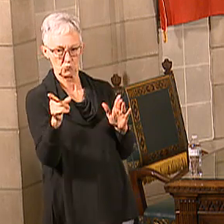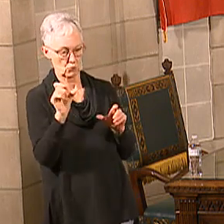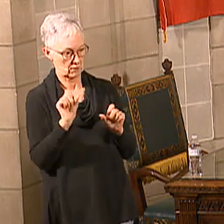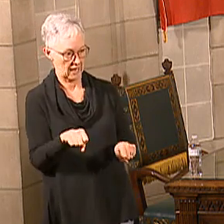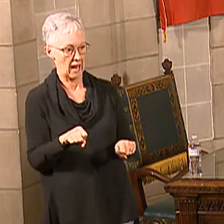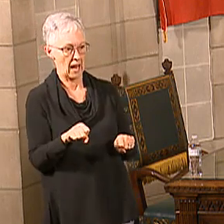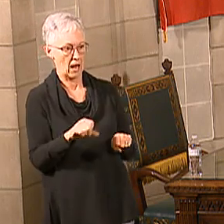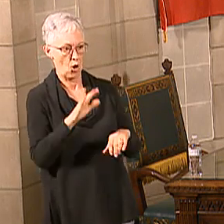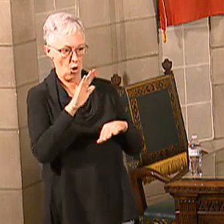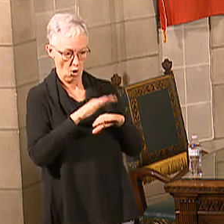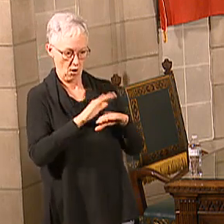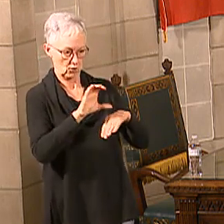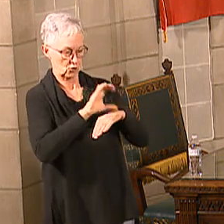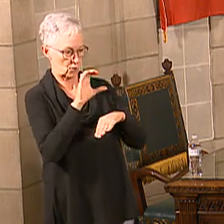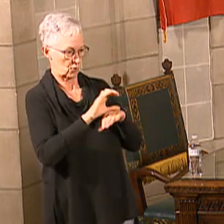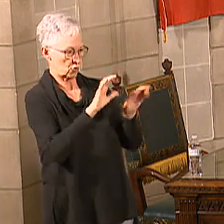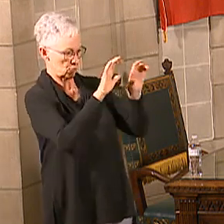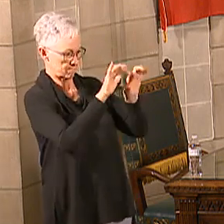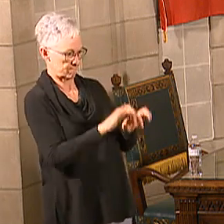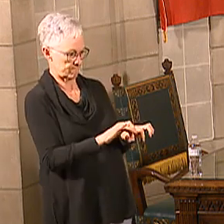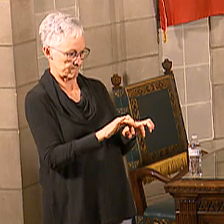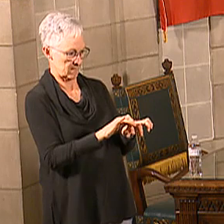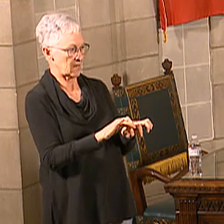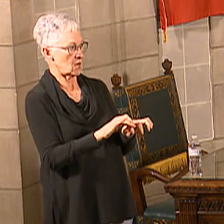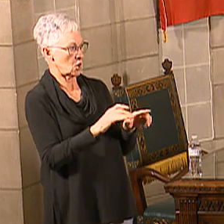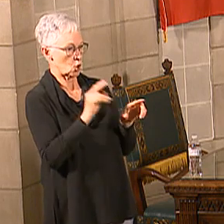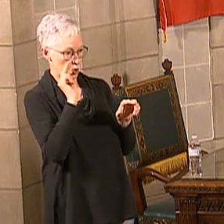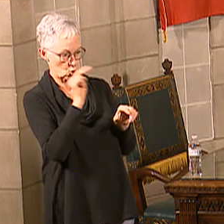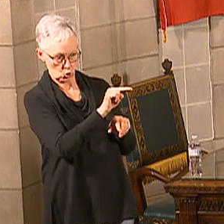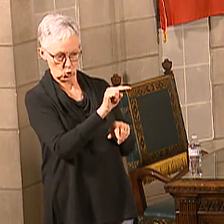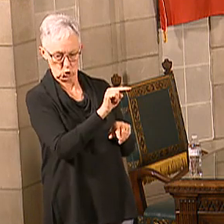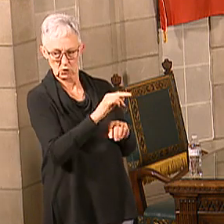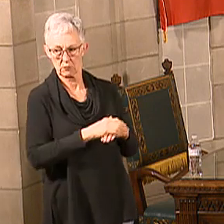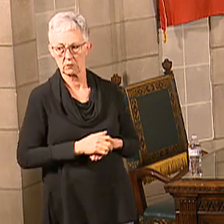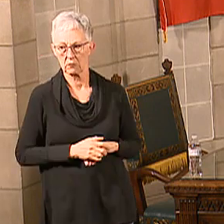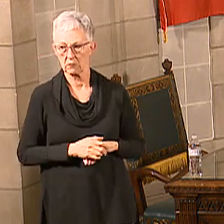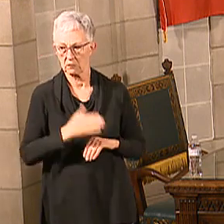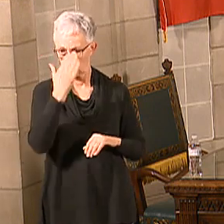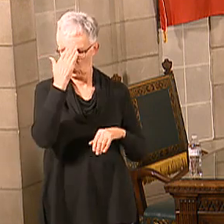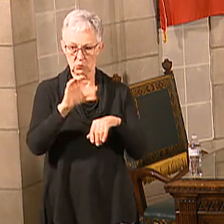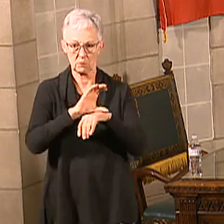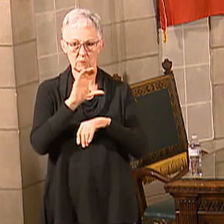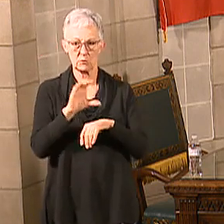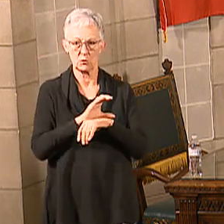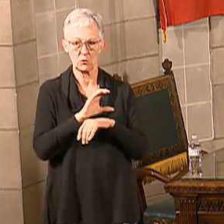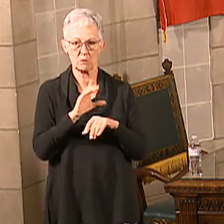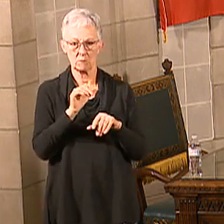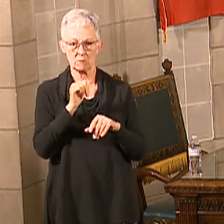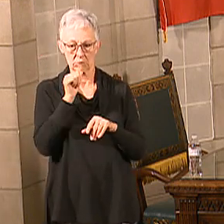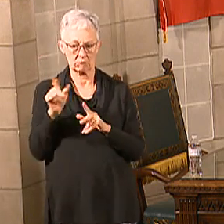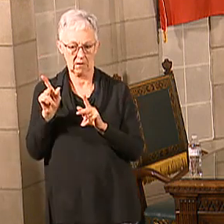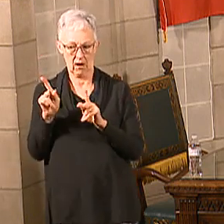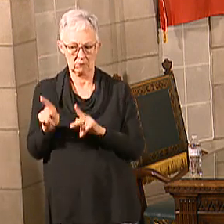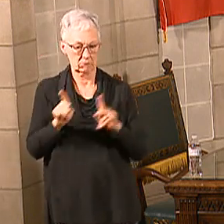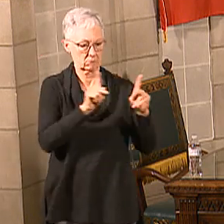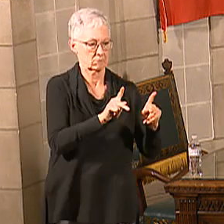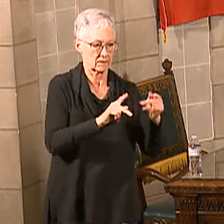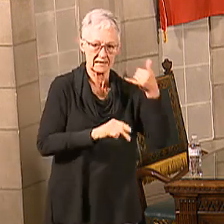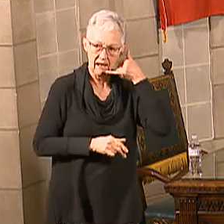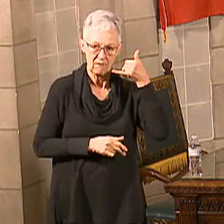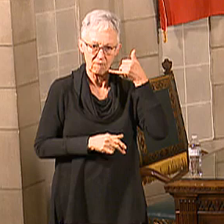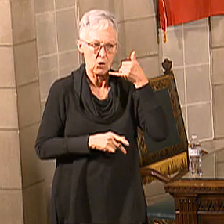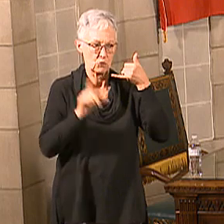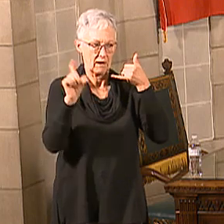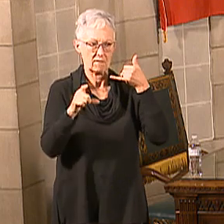help us and help you, because the computer doesn't have a hold queue, and also it will allow our people who